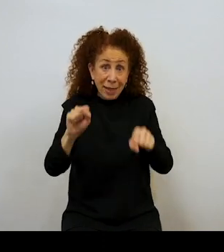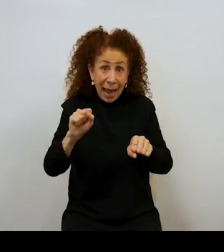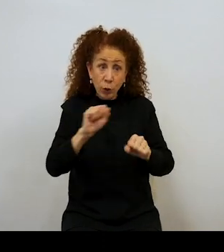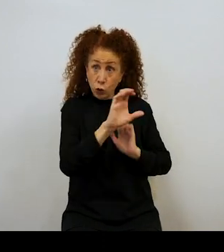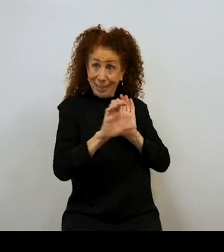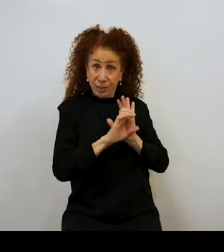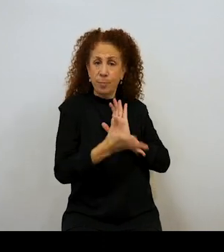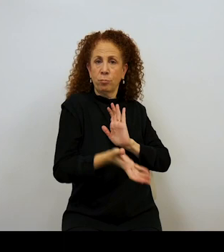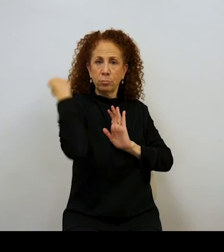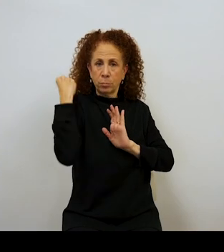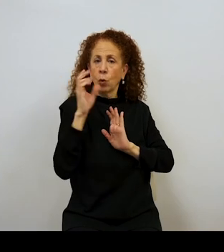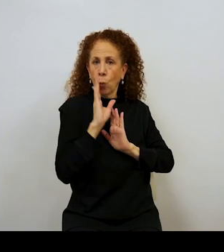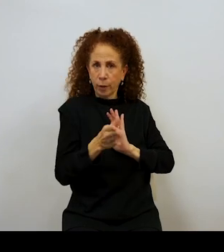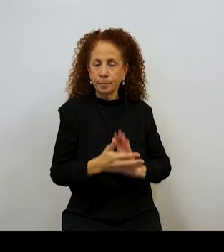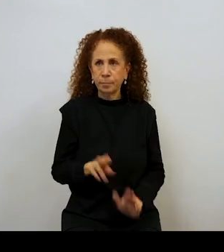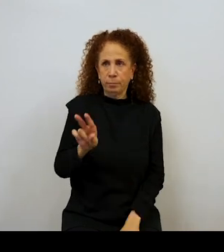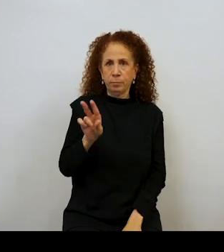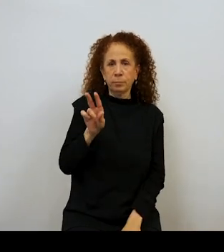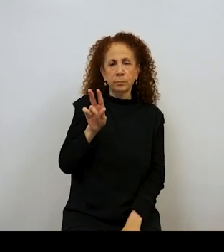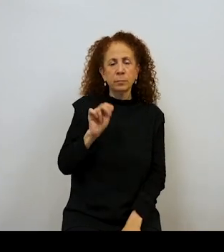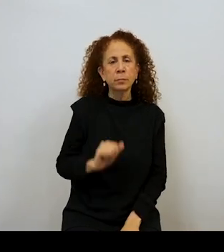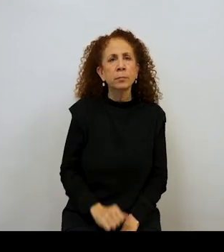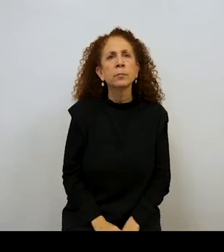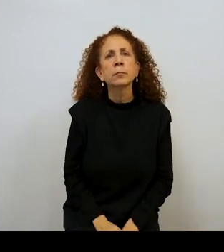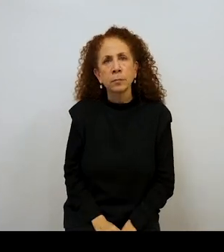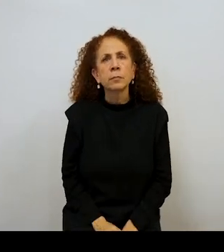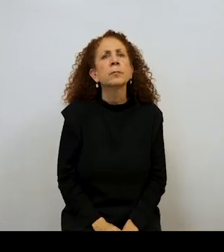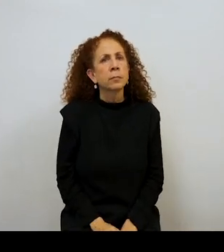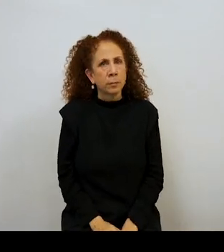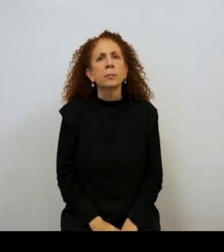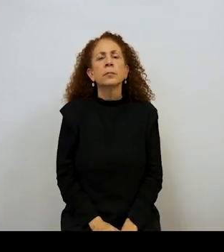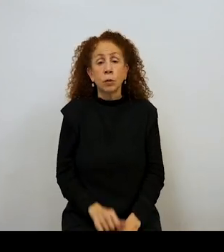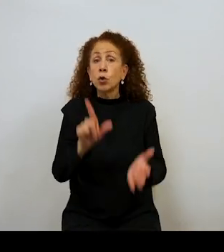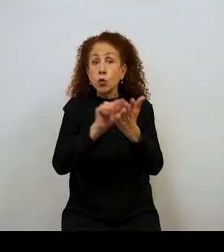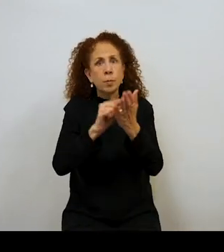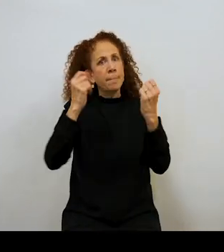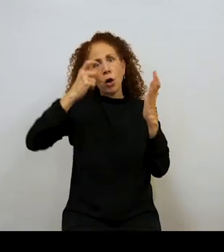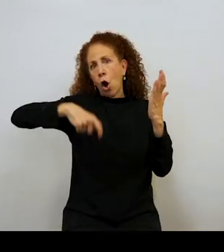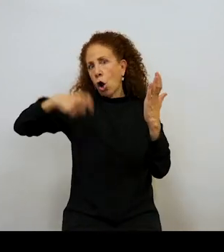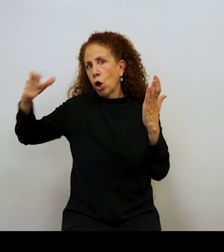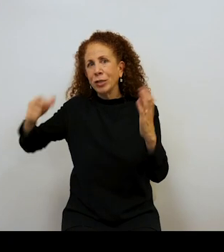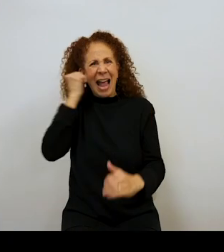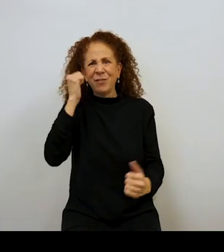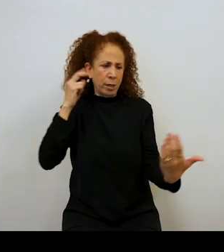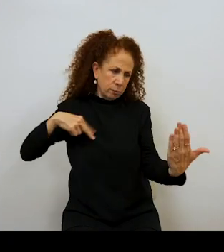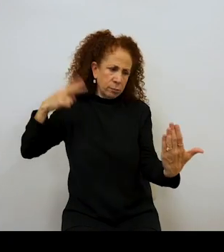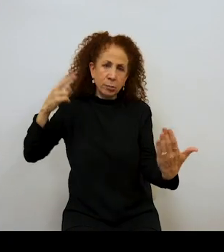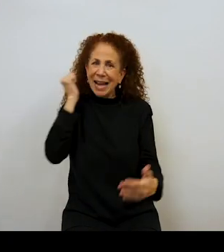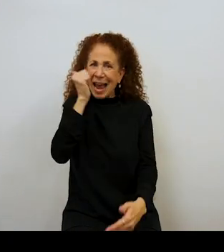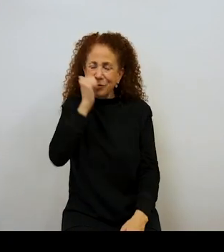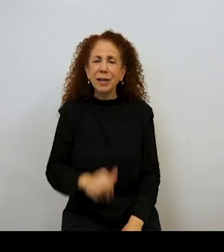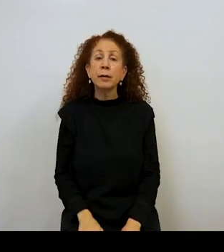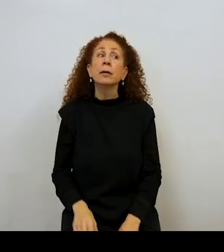of our citizenship. And I was looking at, and the newspapers were full of these stories every day. And there